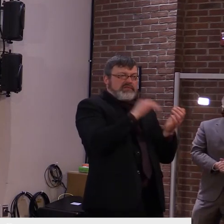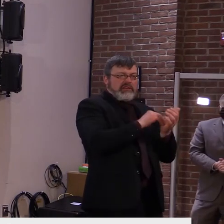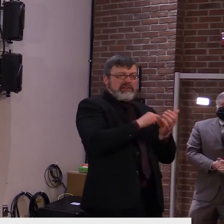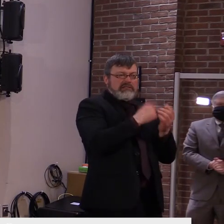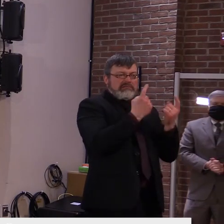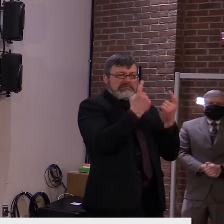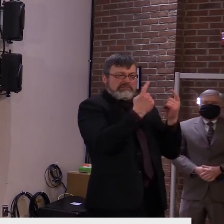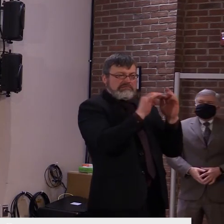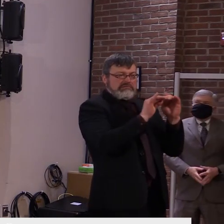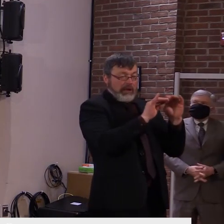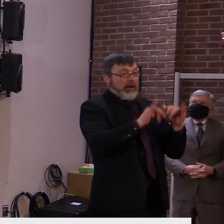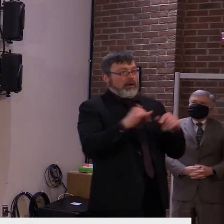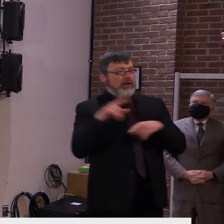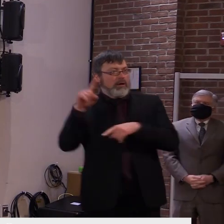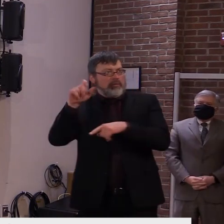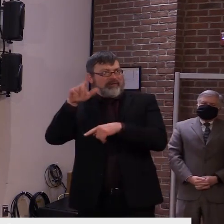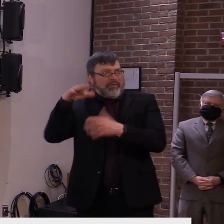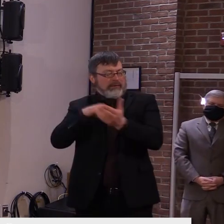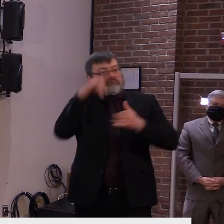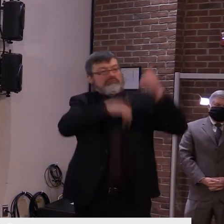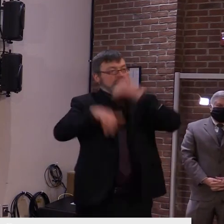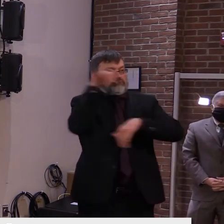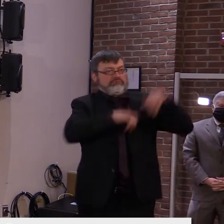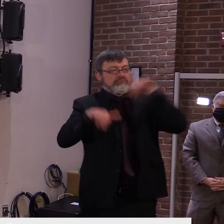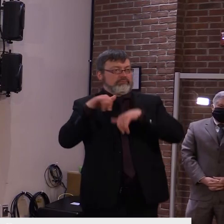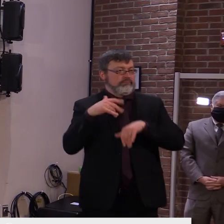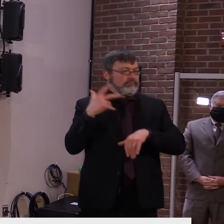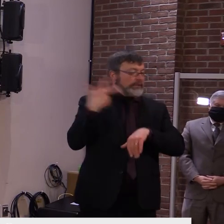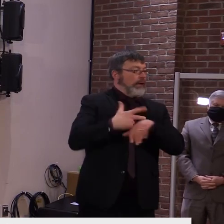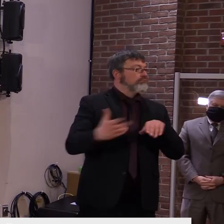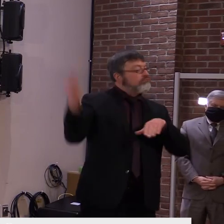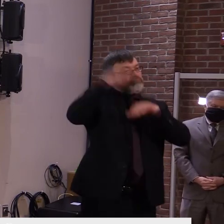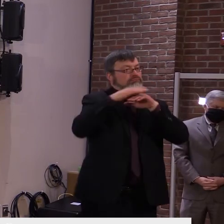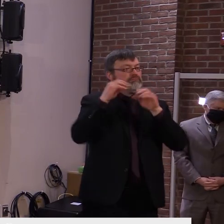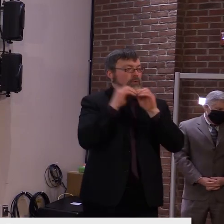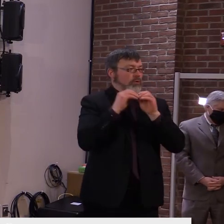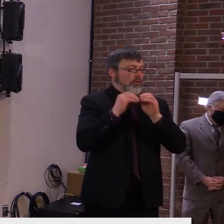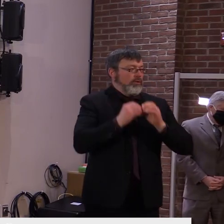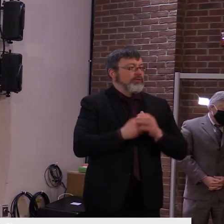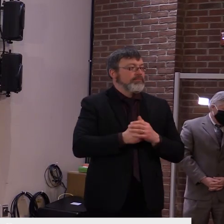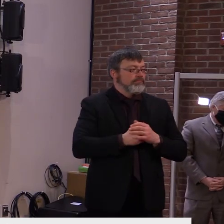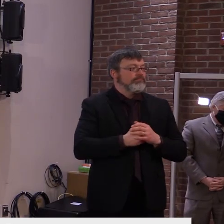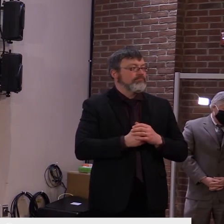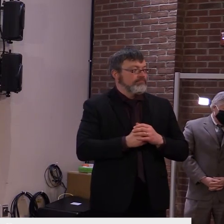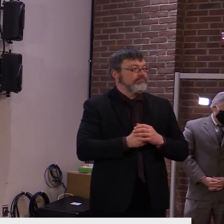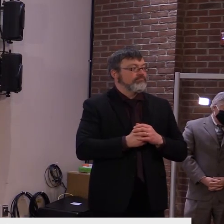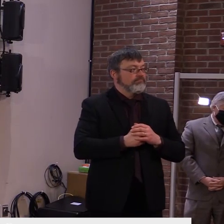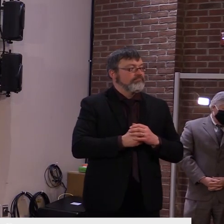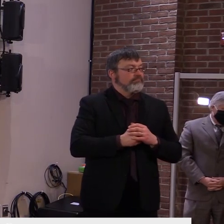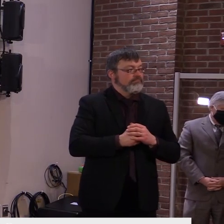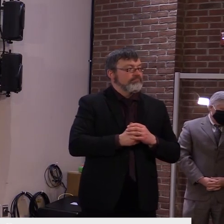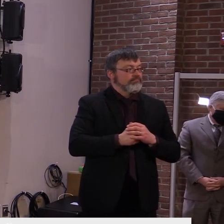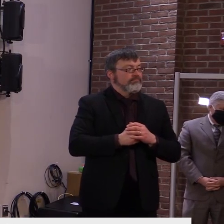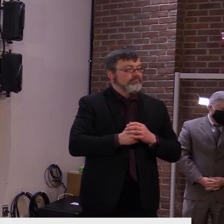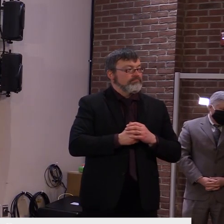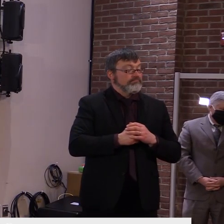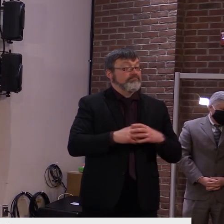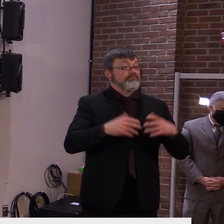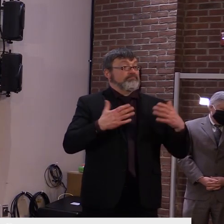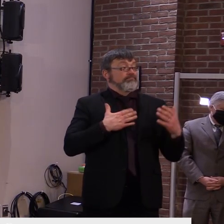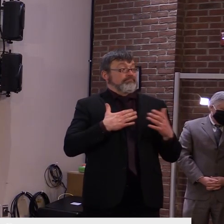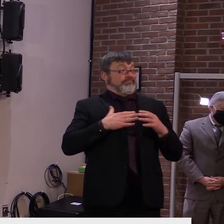providers, and others across Vermont. The department's public health lab was the first in the state to offer